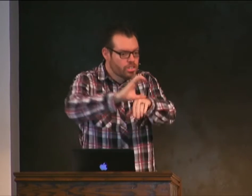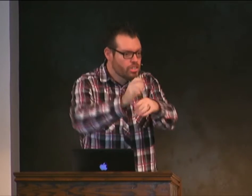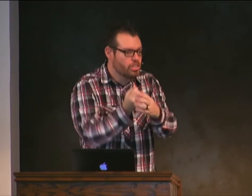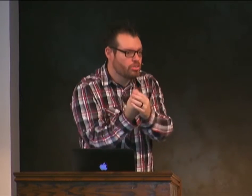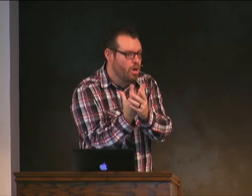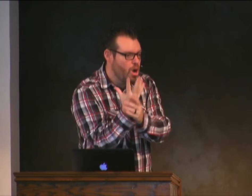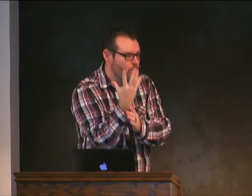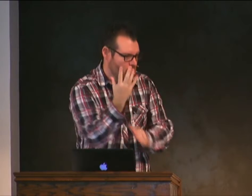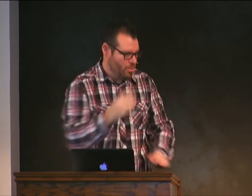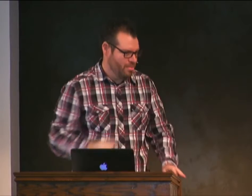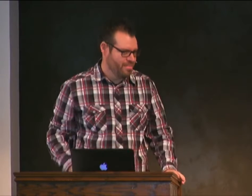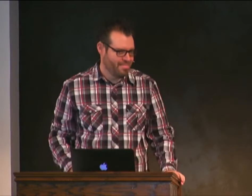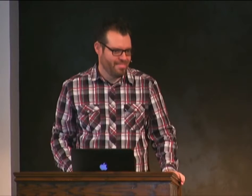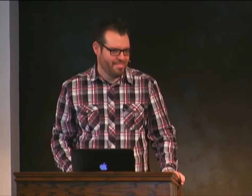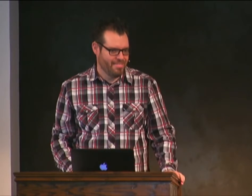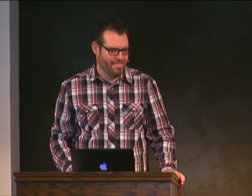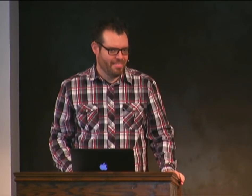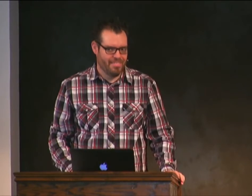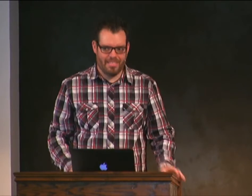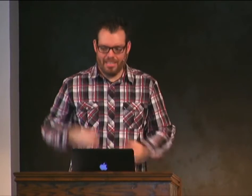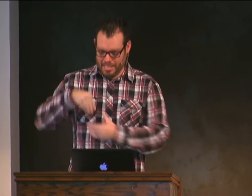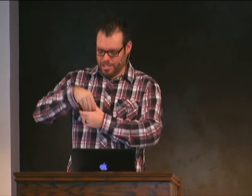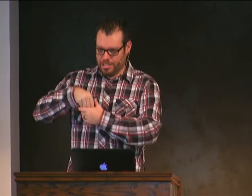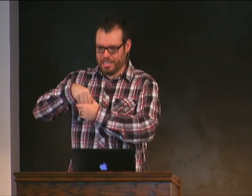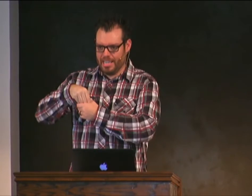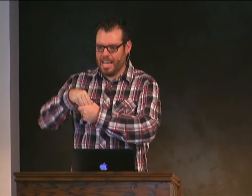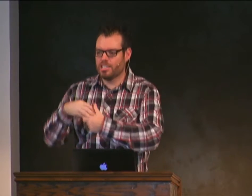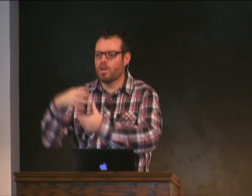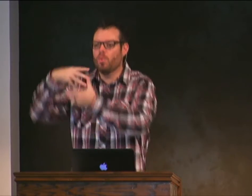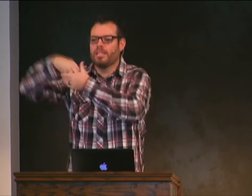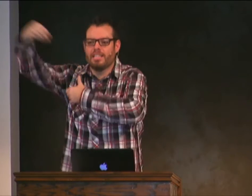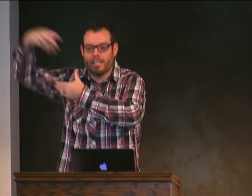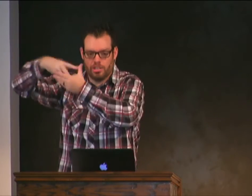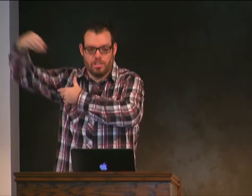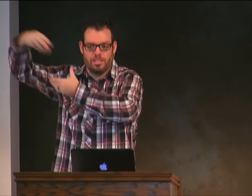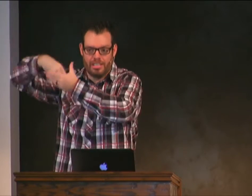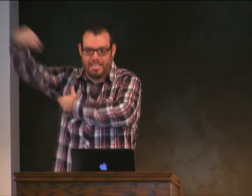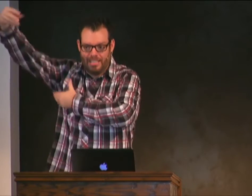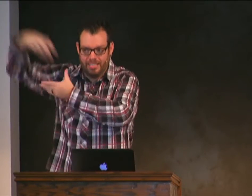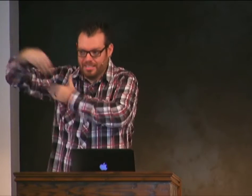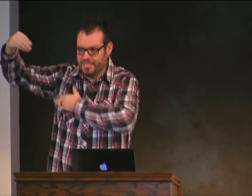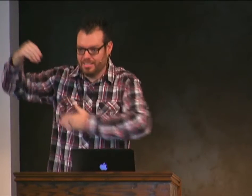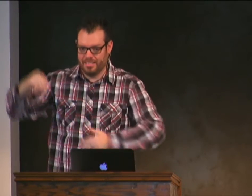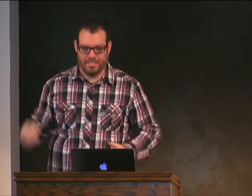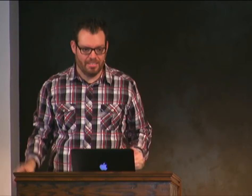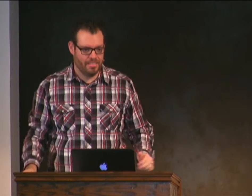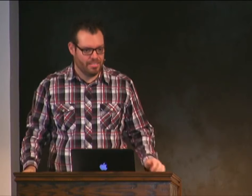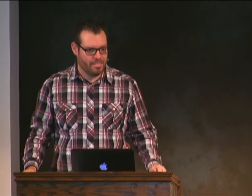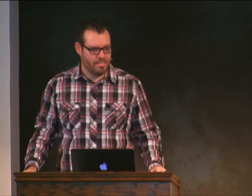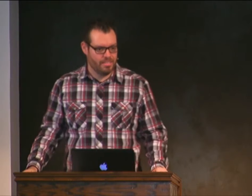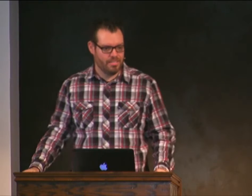For the church to grow, the internally has to go on externally.